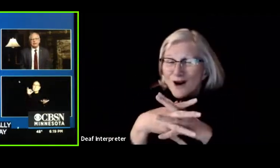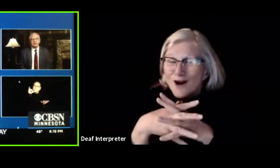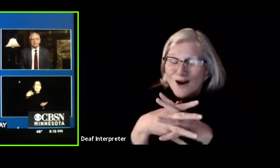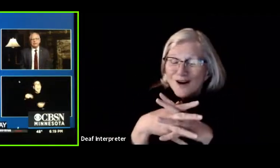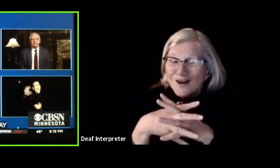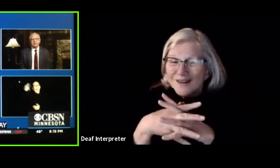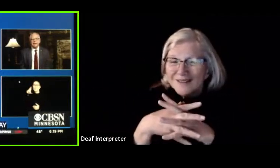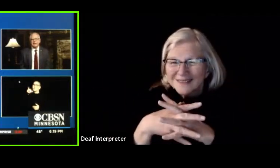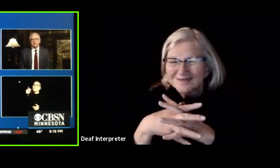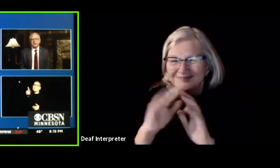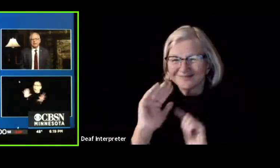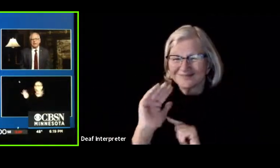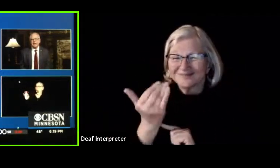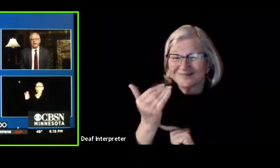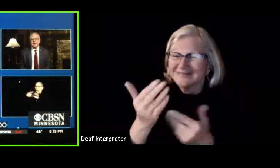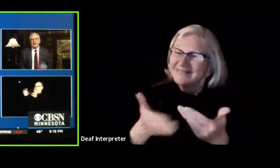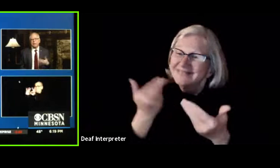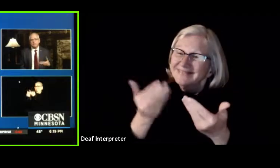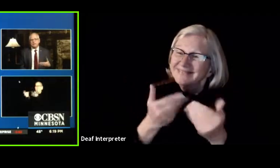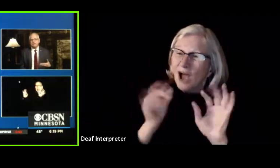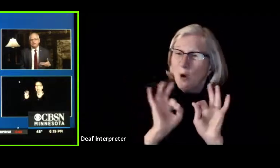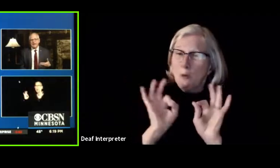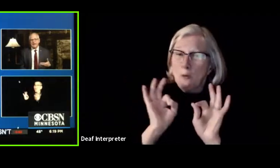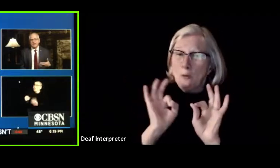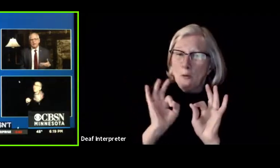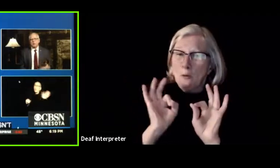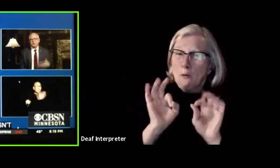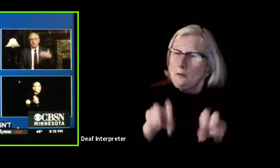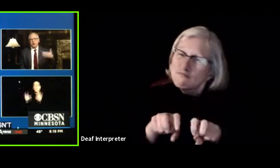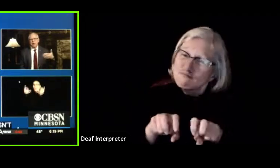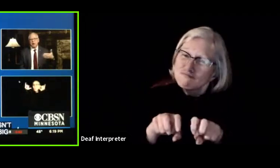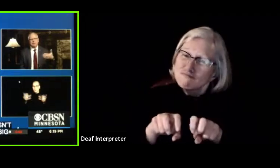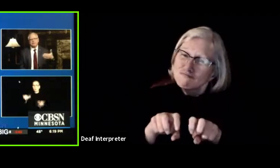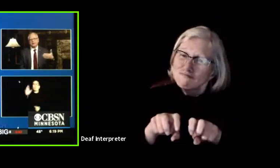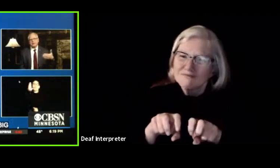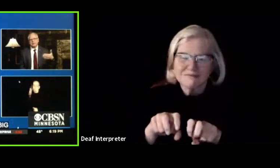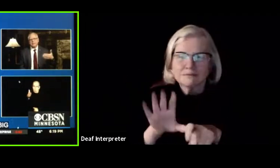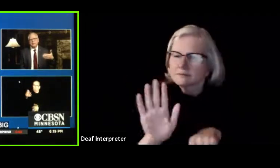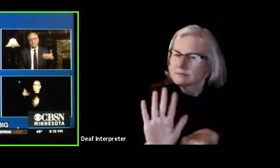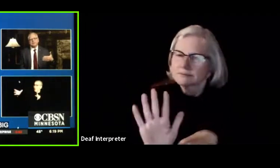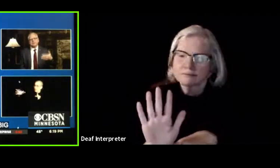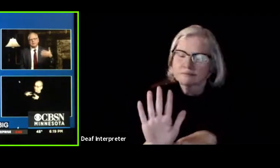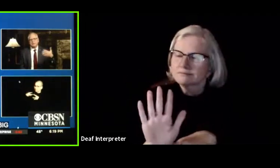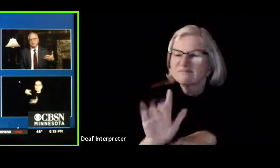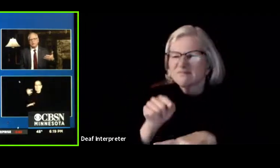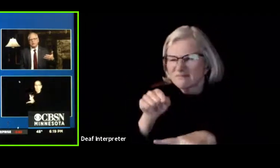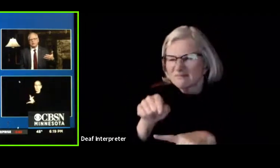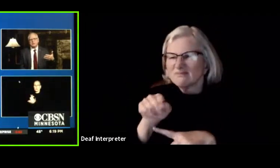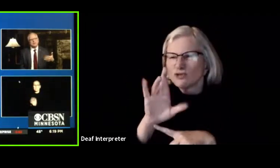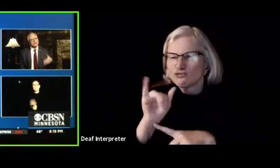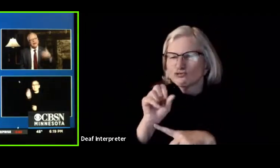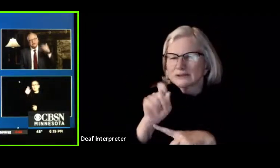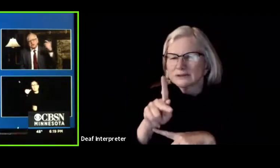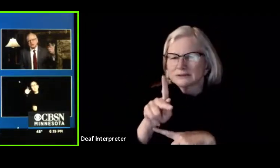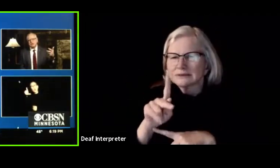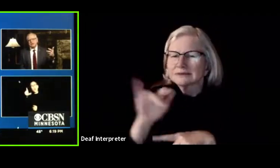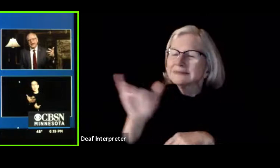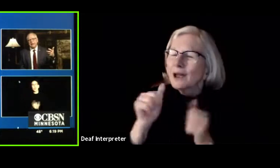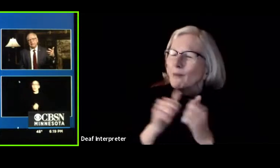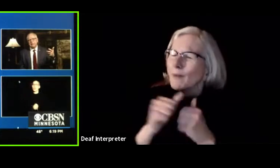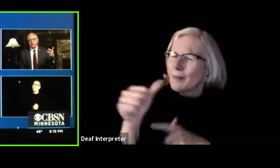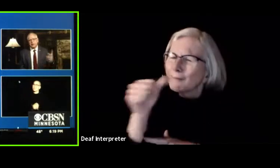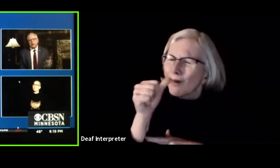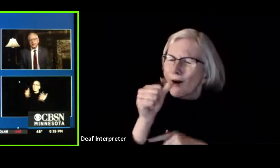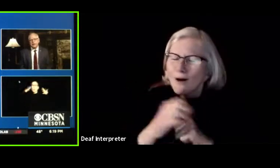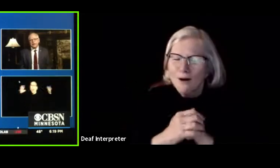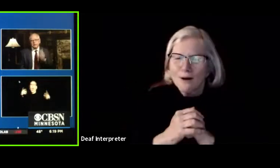big deal, but that's a risk. And that would be the same with a bar, even a little bit more. If it's a little bit noisier and you've got to cheer a little louder to